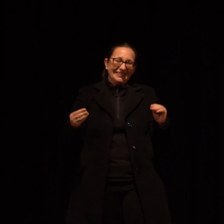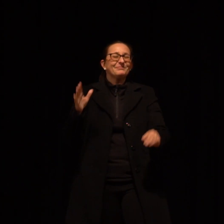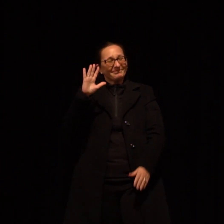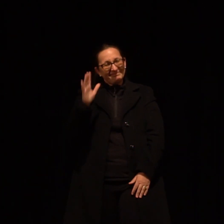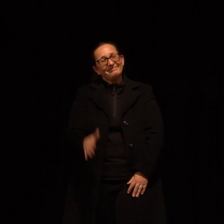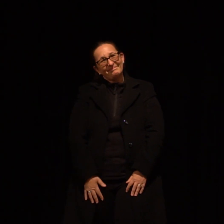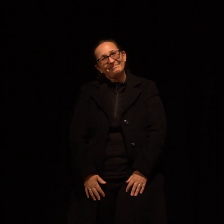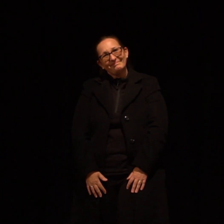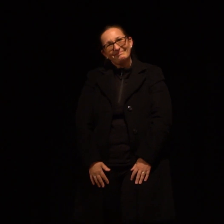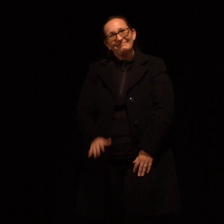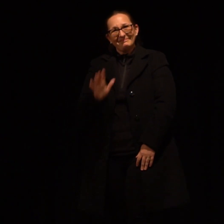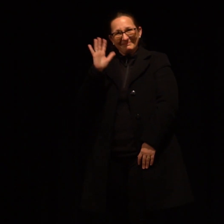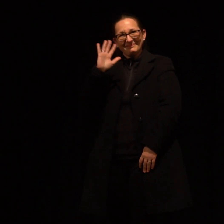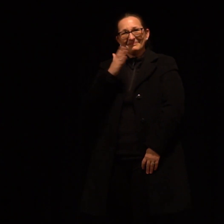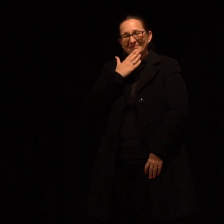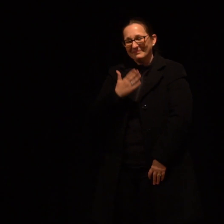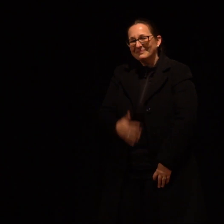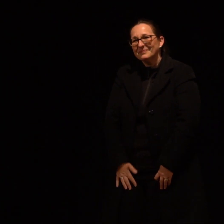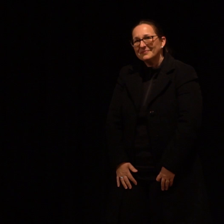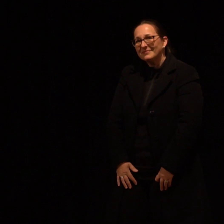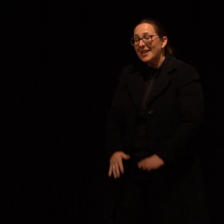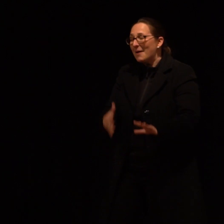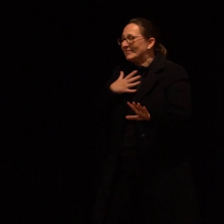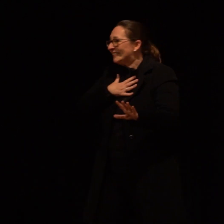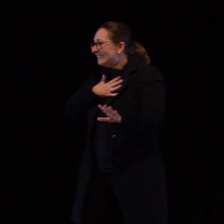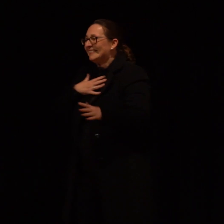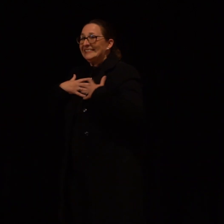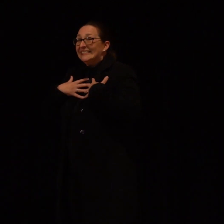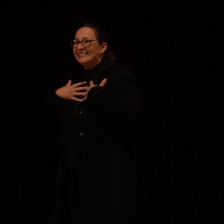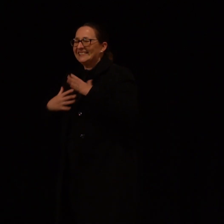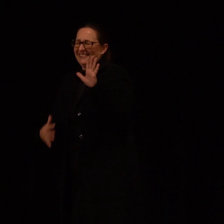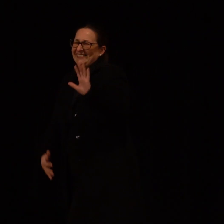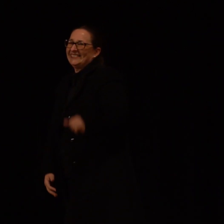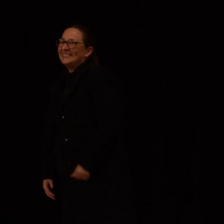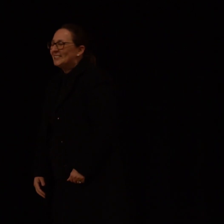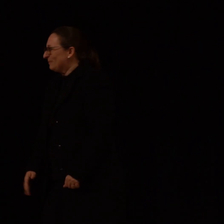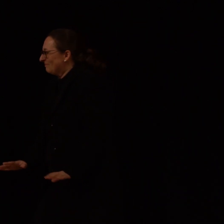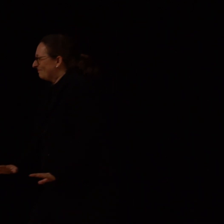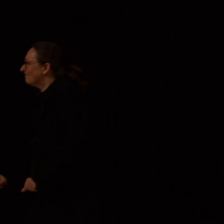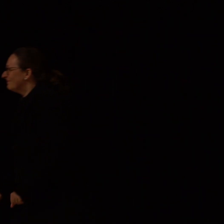very much for listening to my story. Wow, thank you.